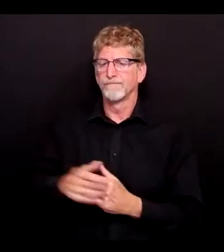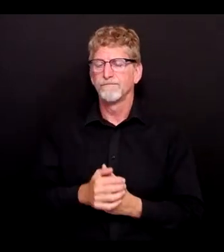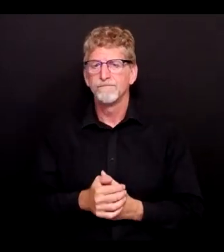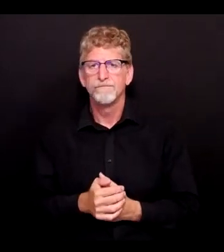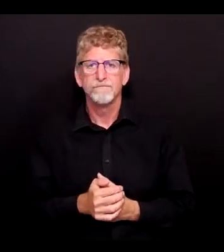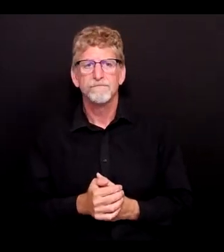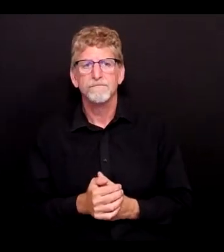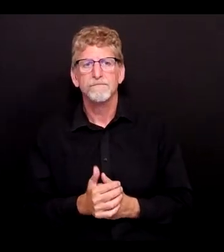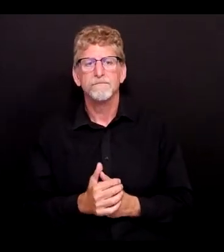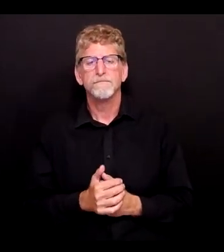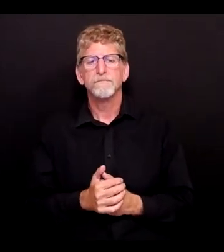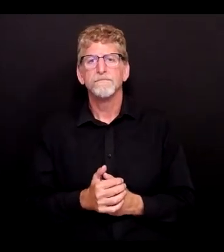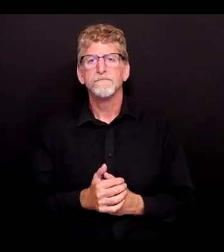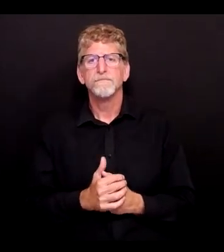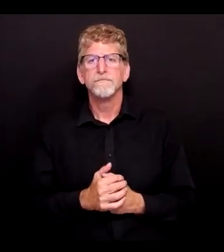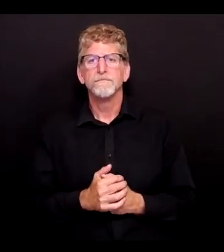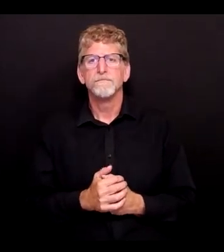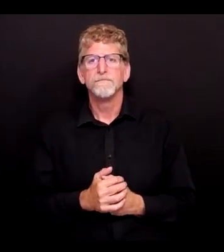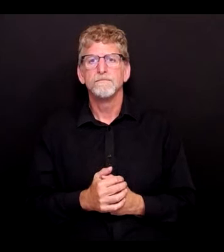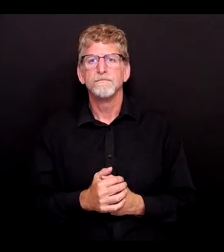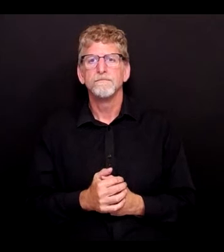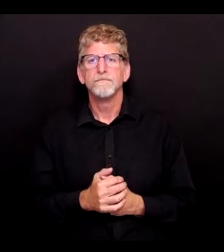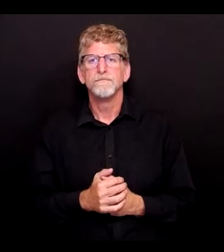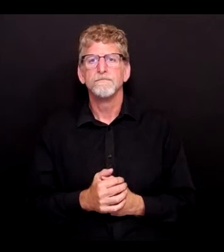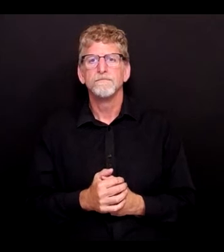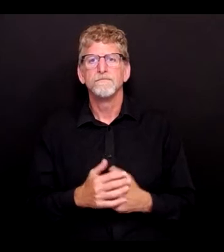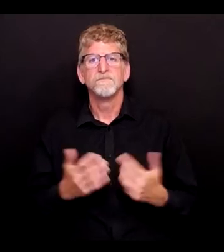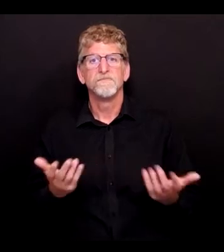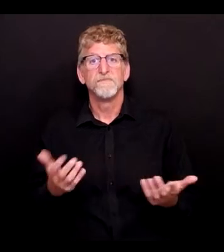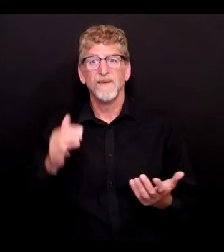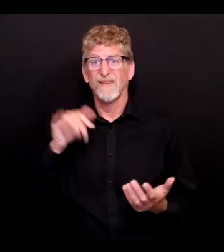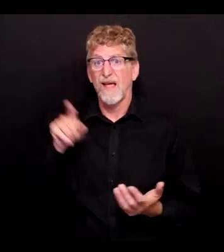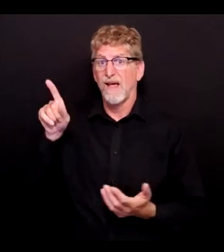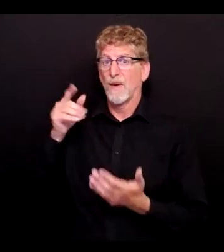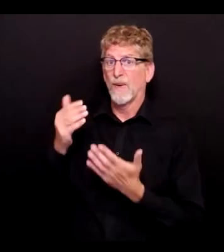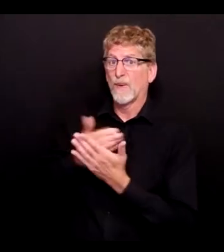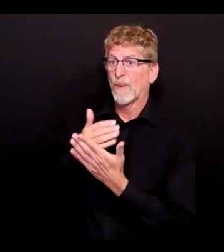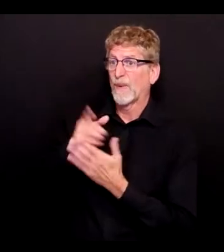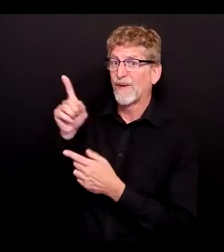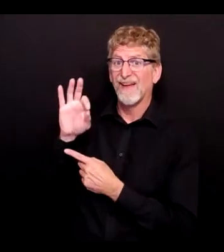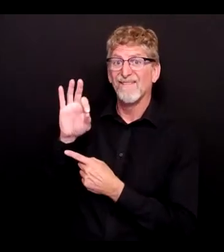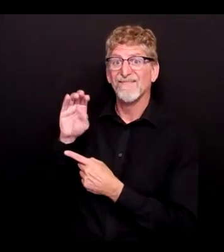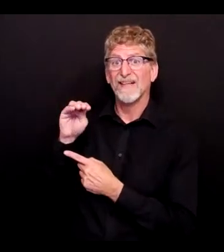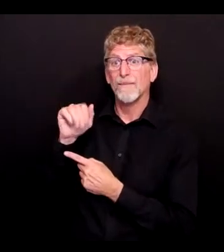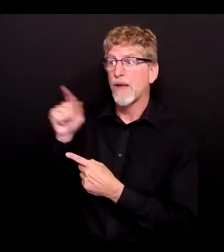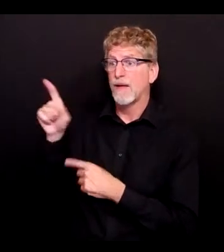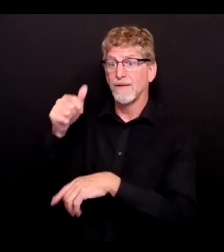specifically aimed at creating vaccine opportunities for folks in some of the